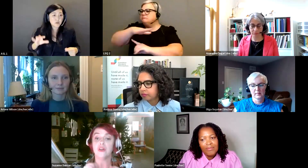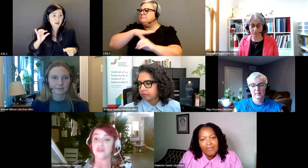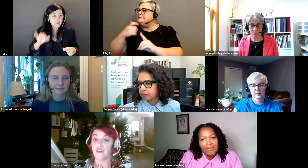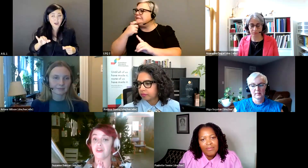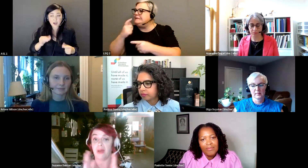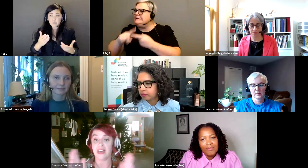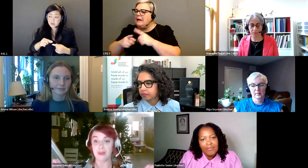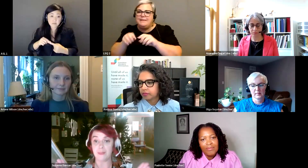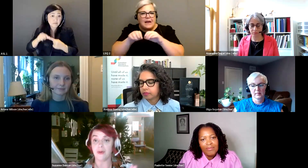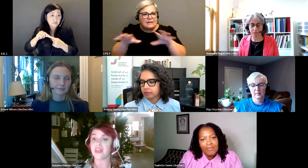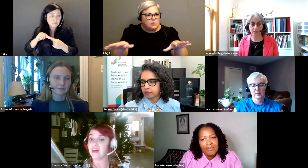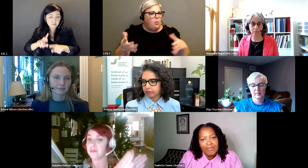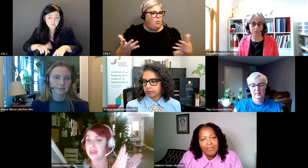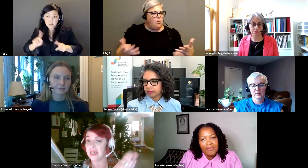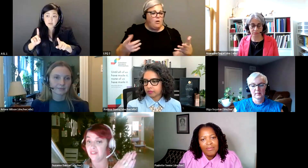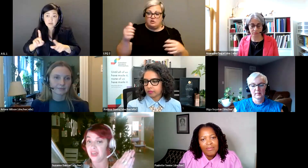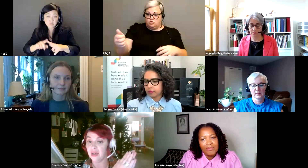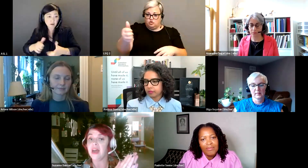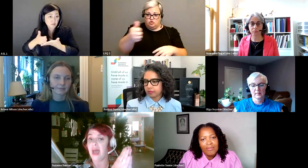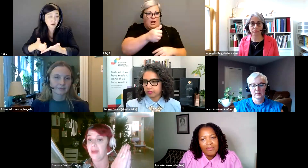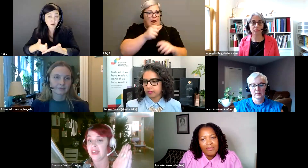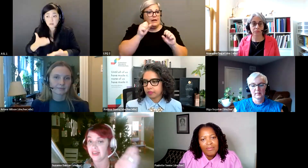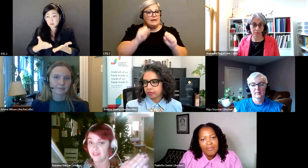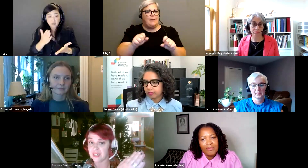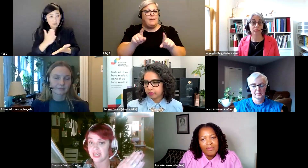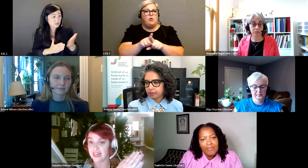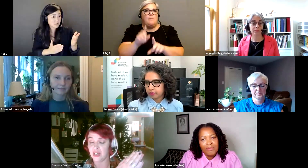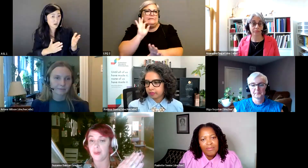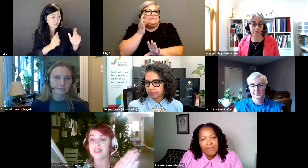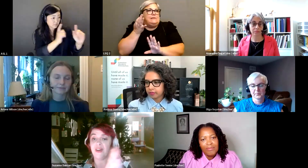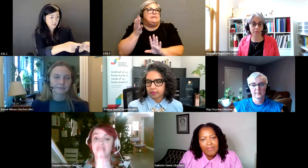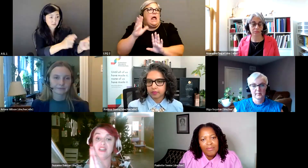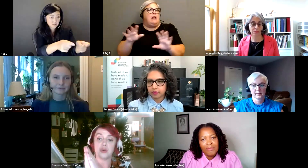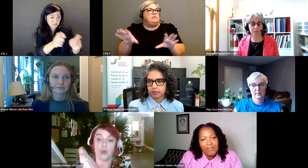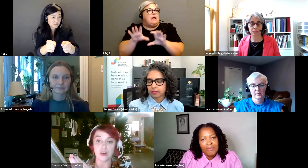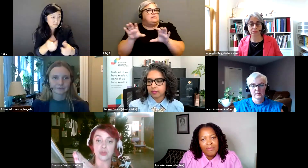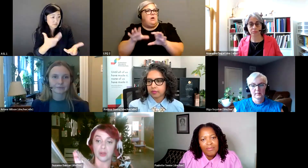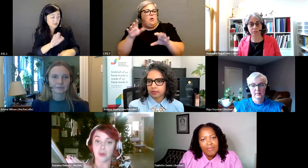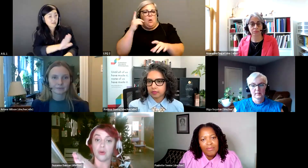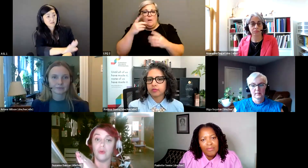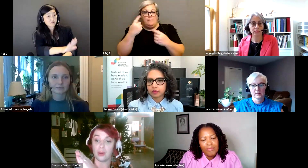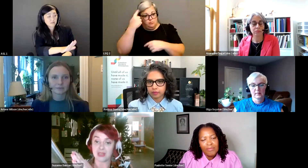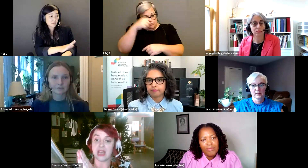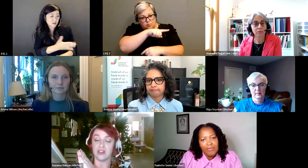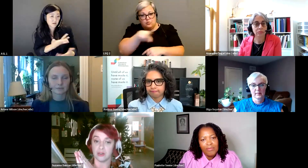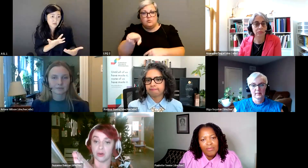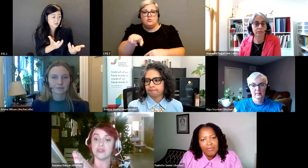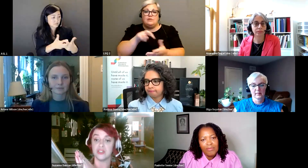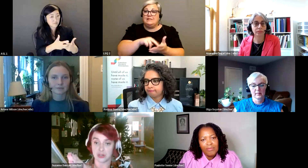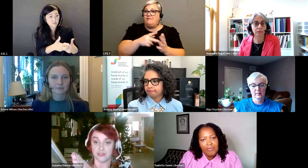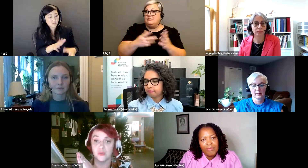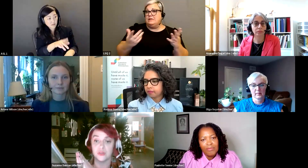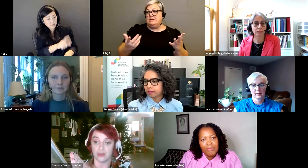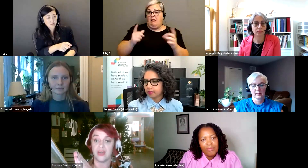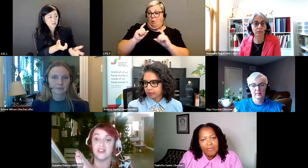helpful. So for many people, that could mean giving and making a gift to the Canadian Women's Foundation or to a local women and girls